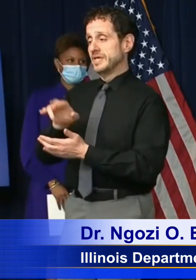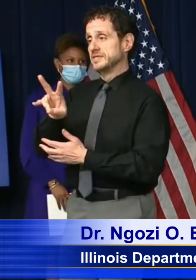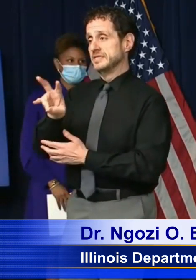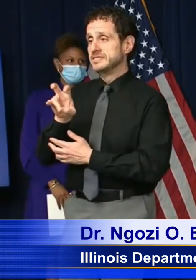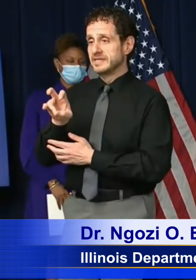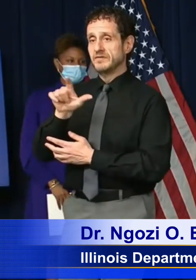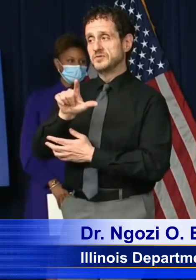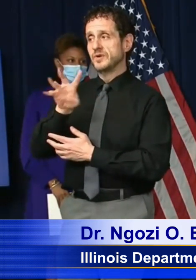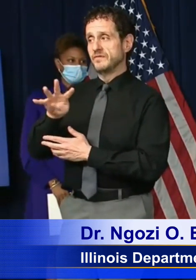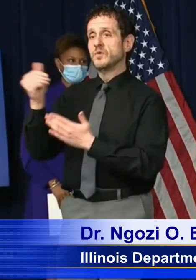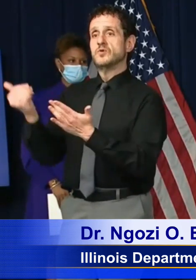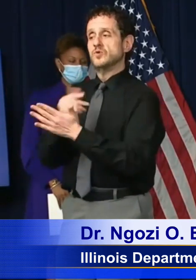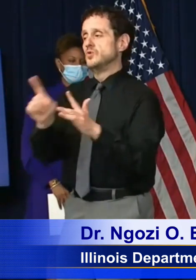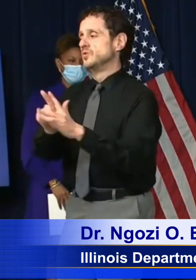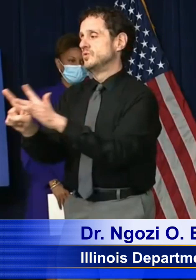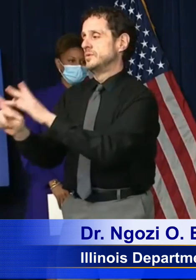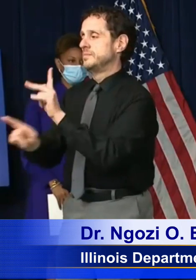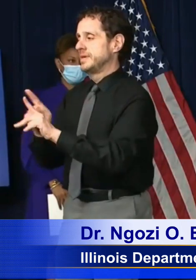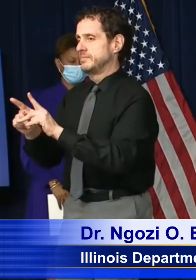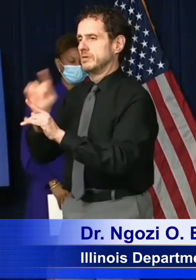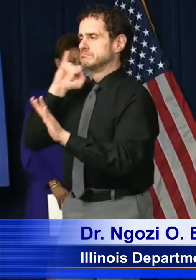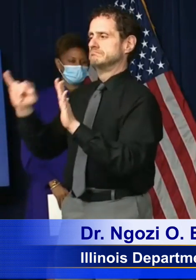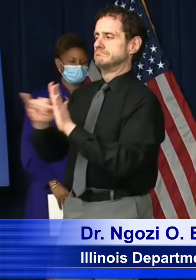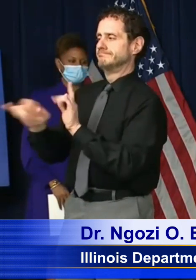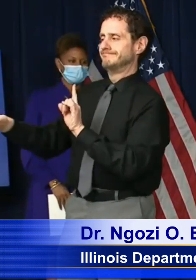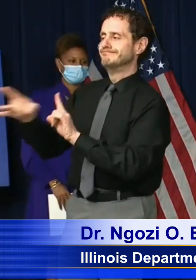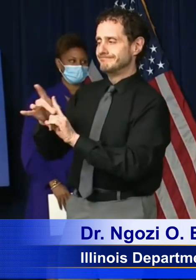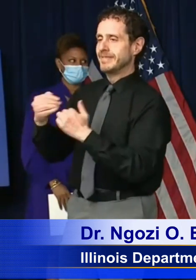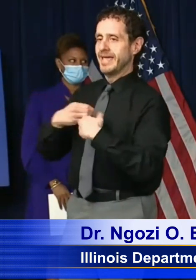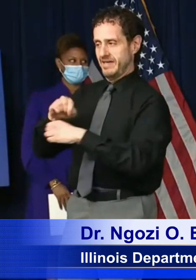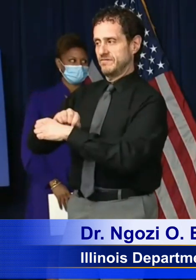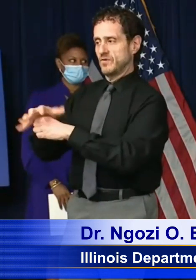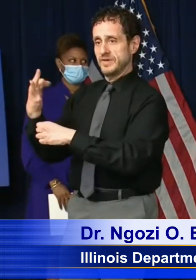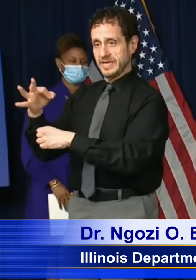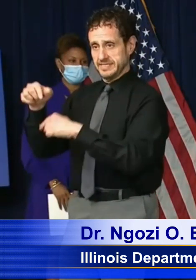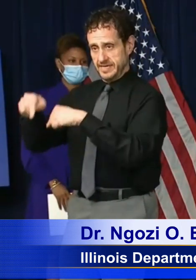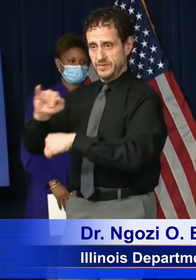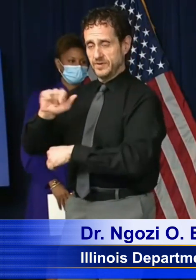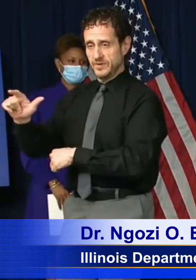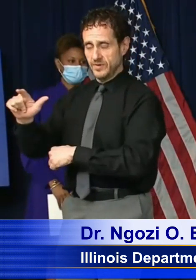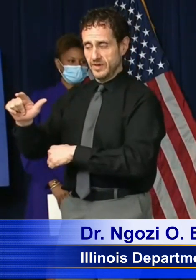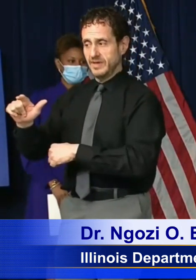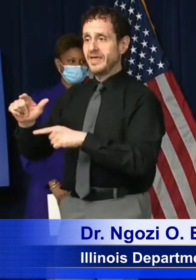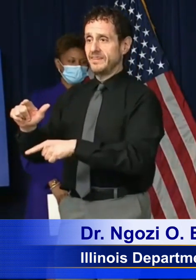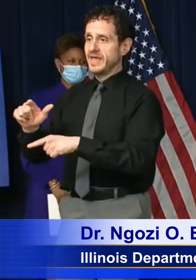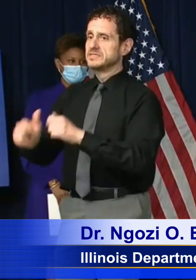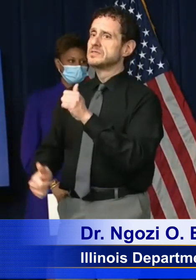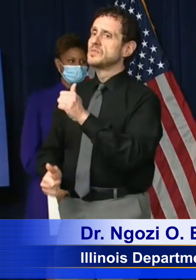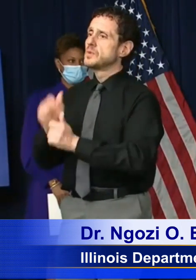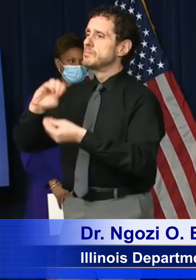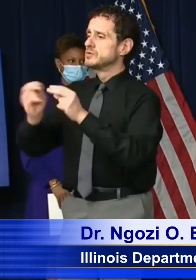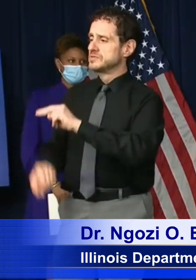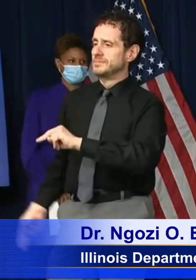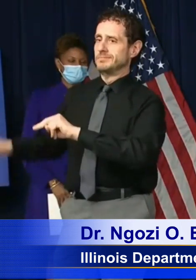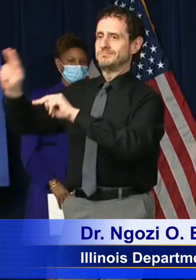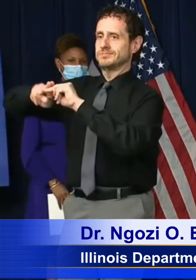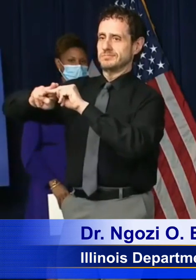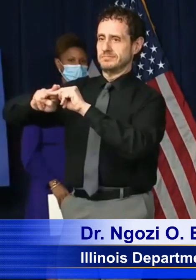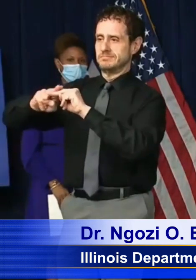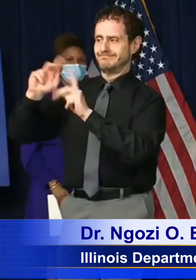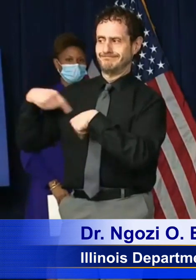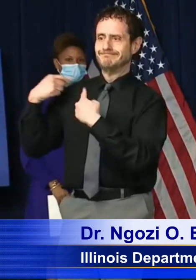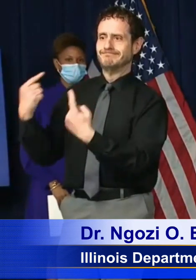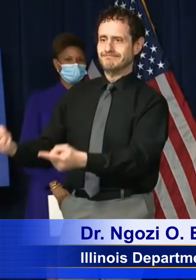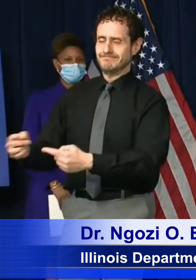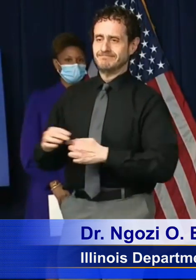2,724 new cases of COVID-19 in Illinois. This is the largest 24-hour increase we have